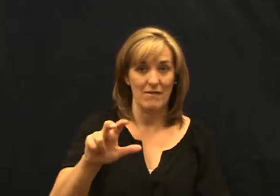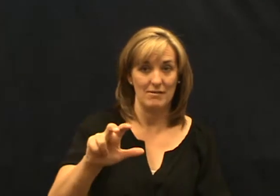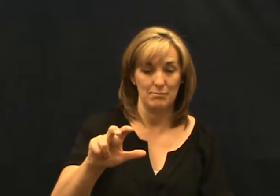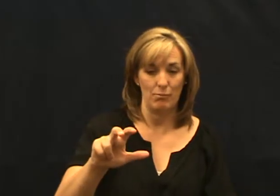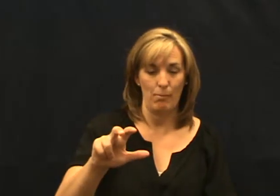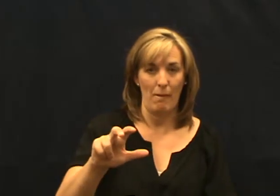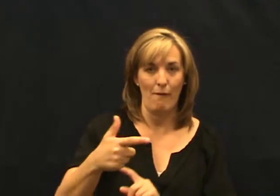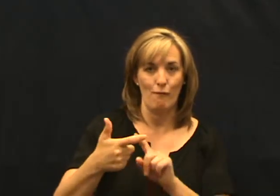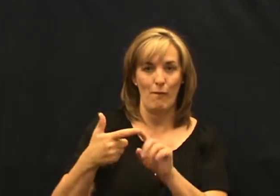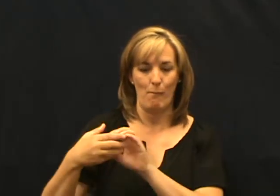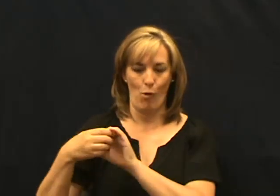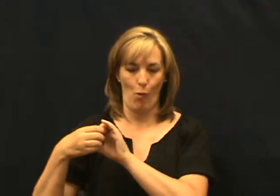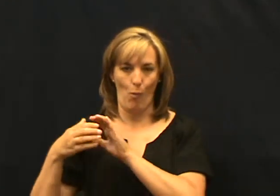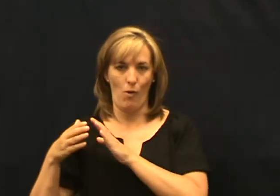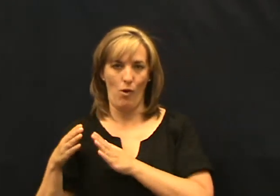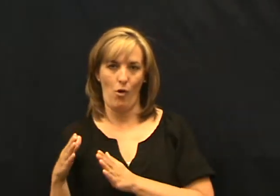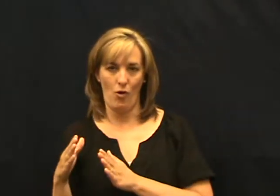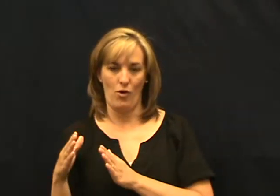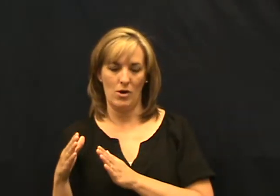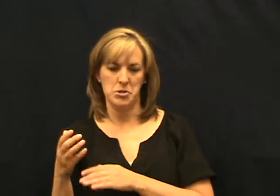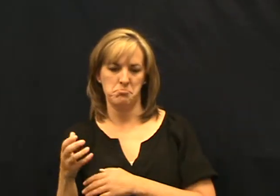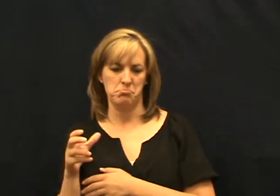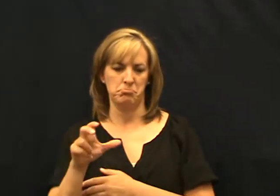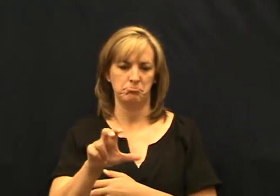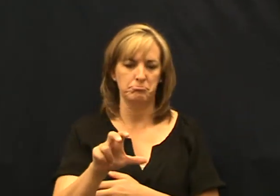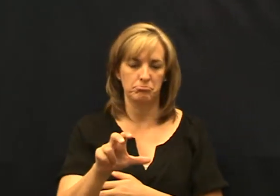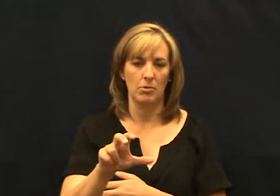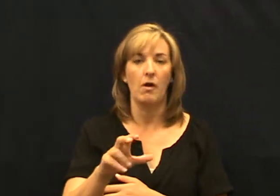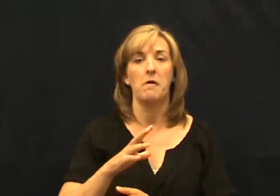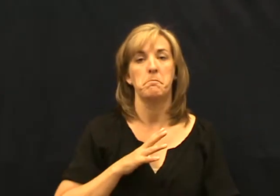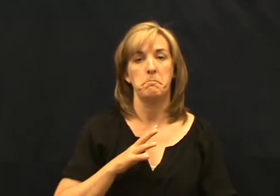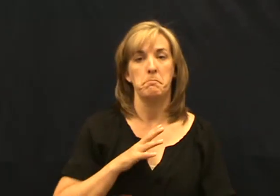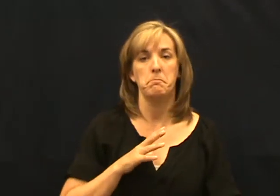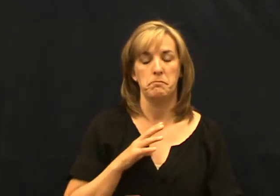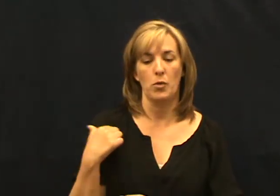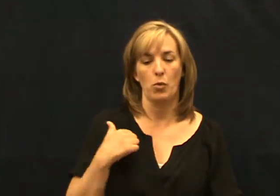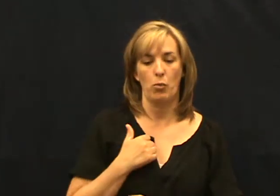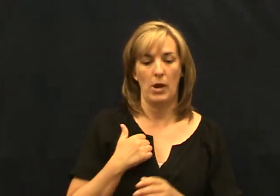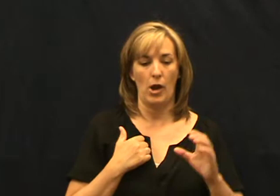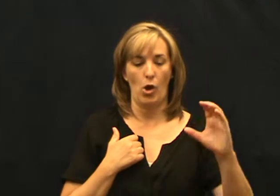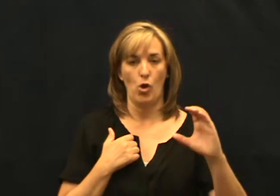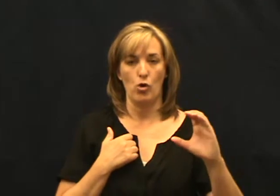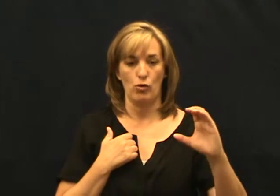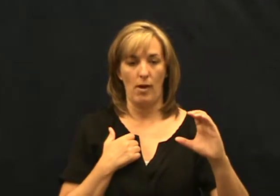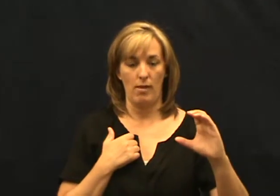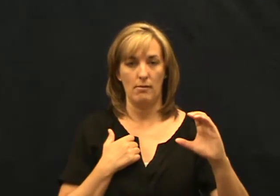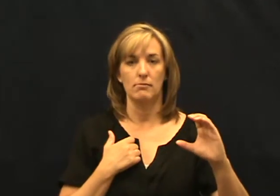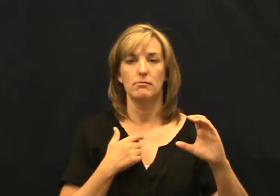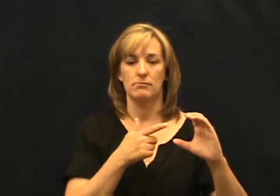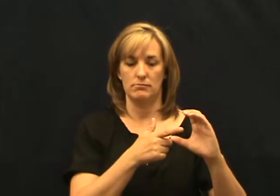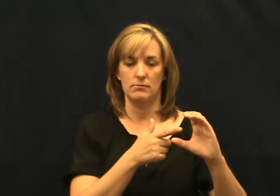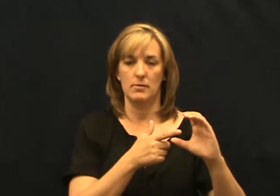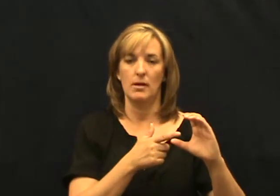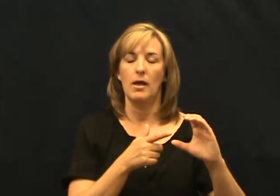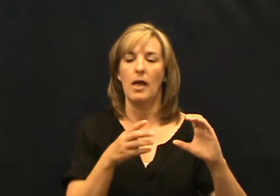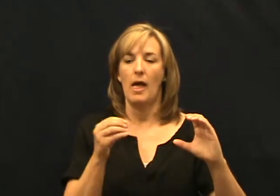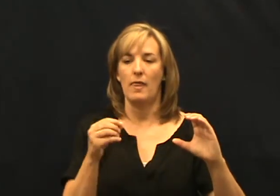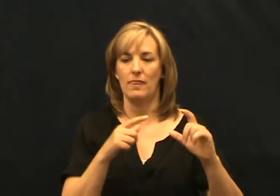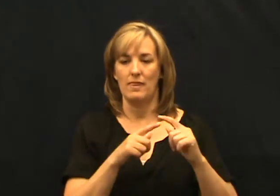owner, we credit contributed capital, and then on the other side we debit cash, which is an asset, and